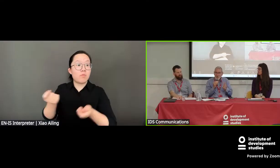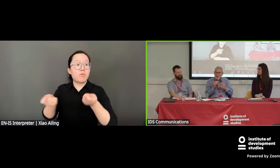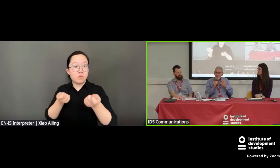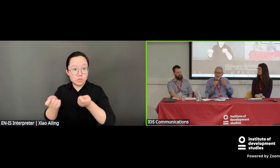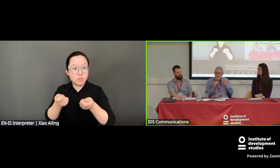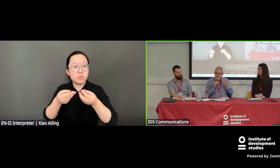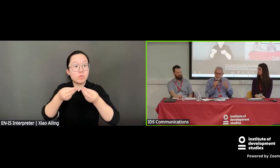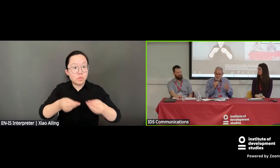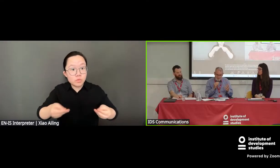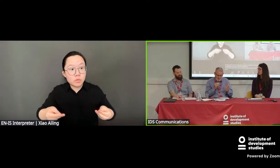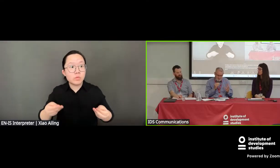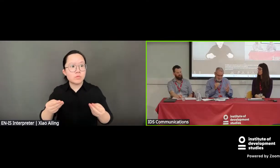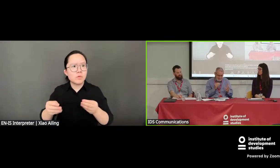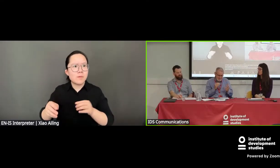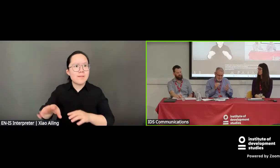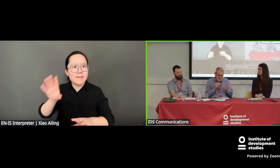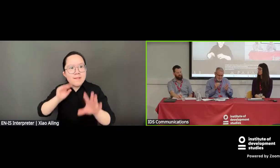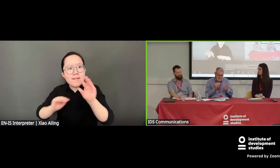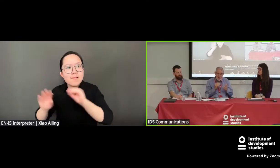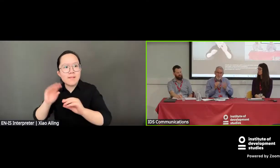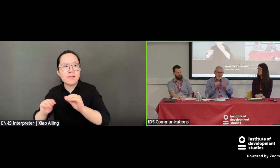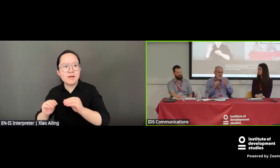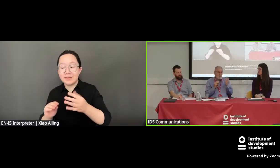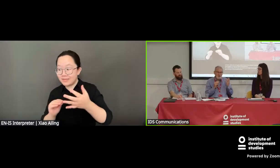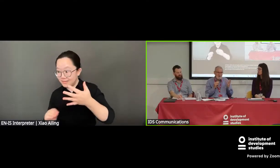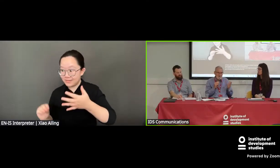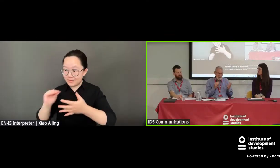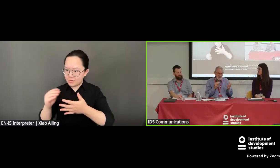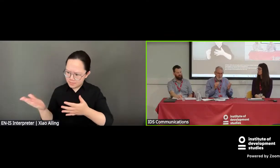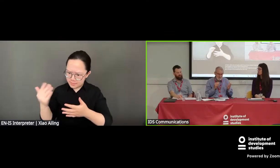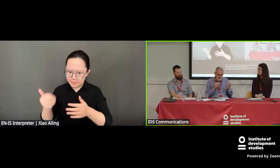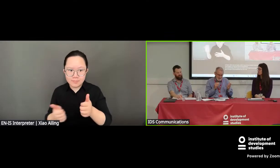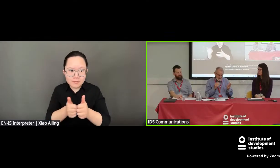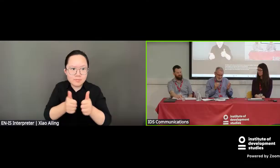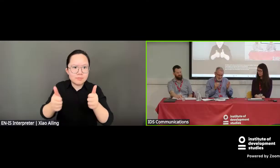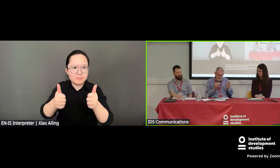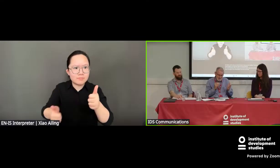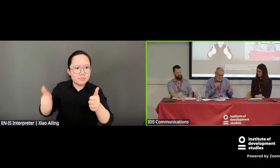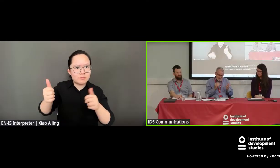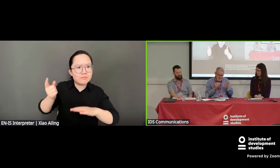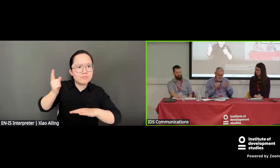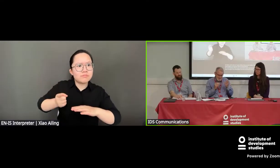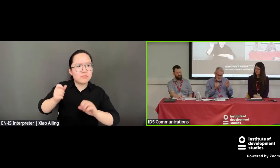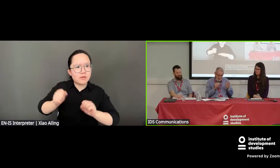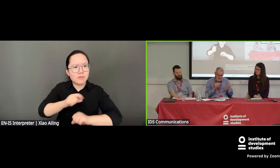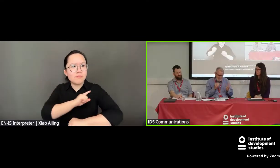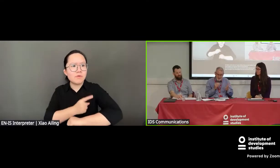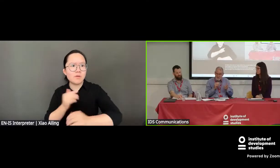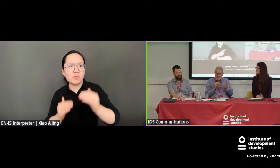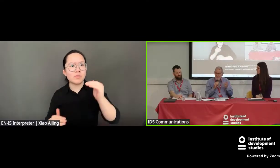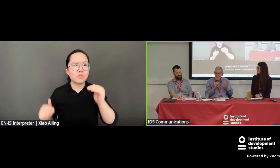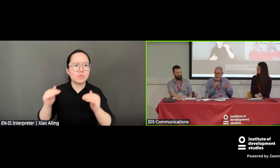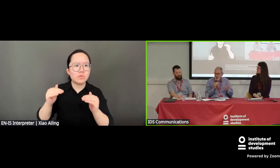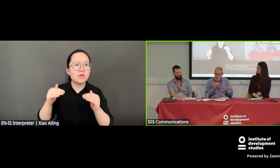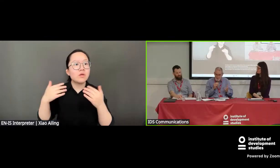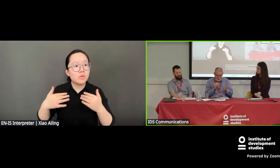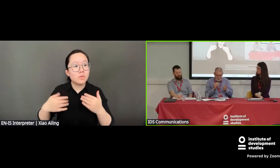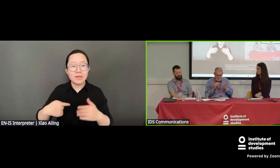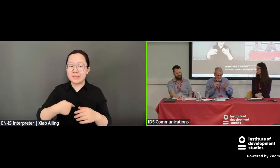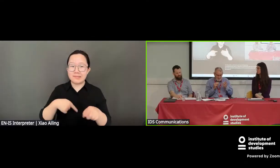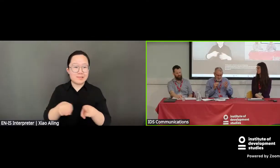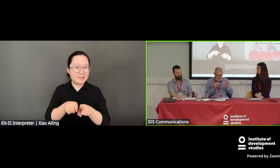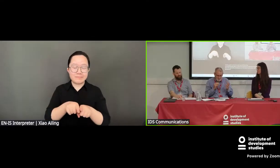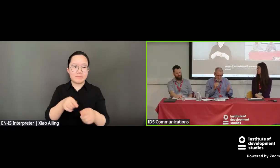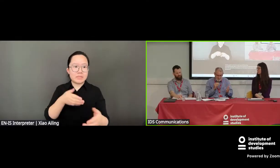the words that we've used, common buzzwords in development, inclusion, partnership,